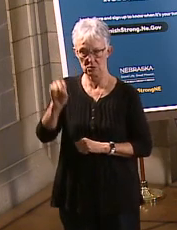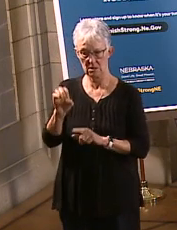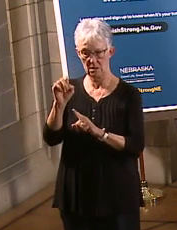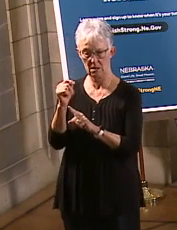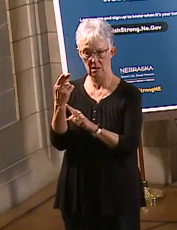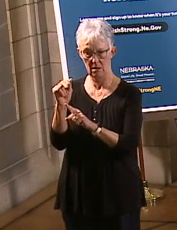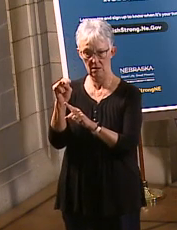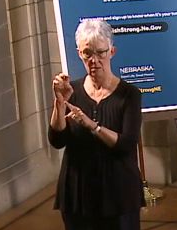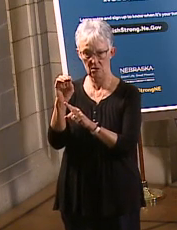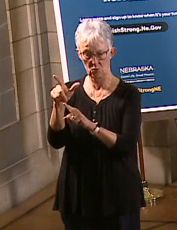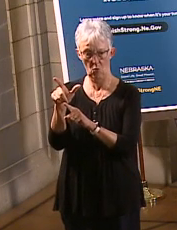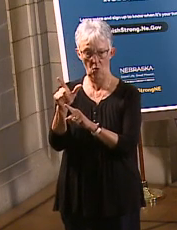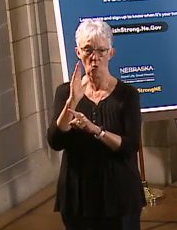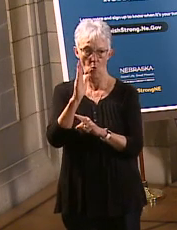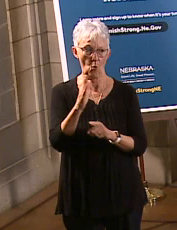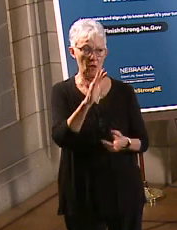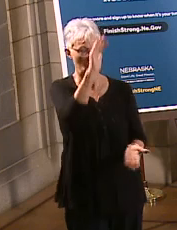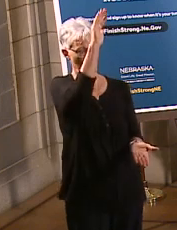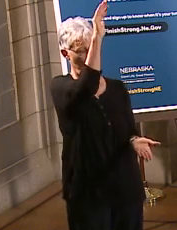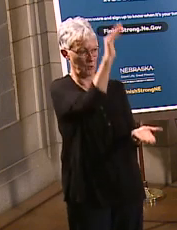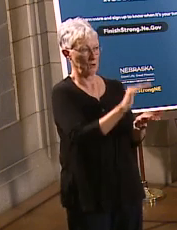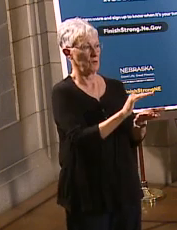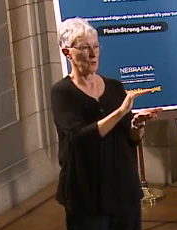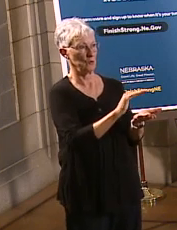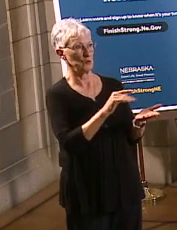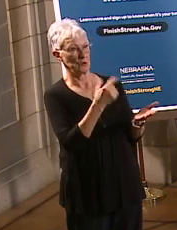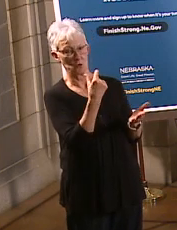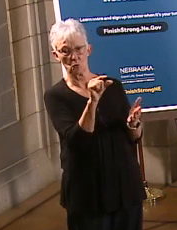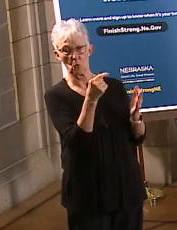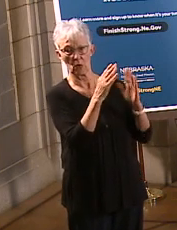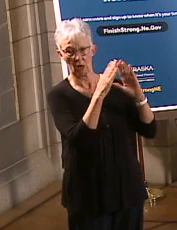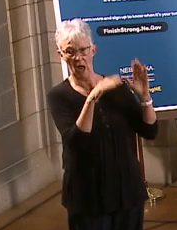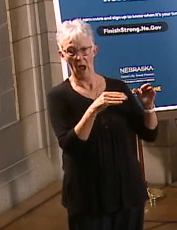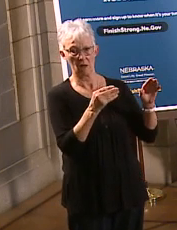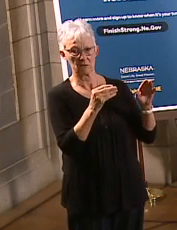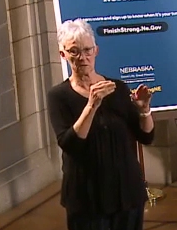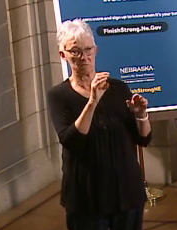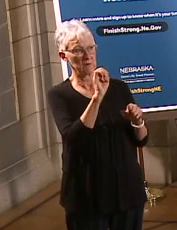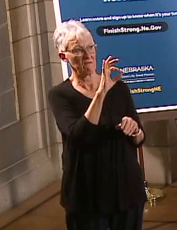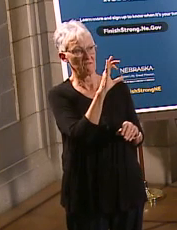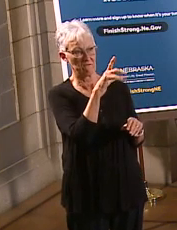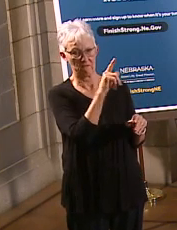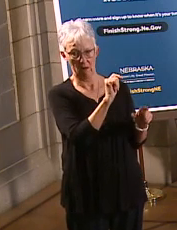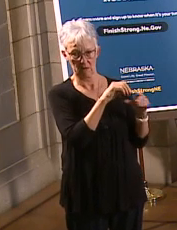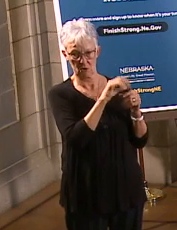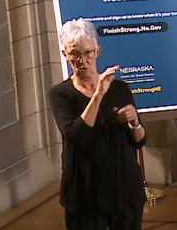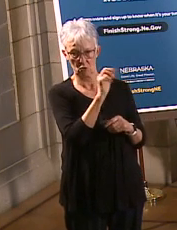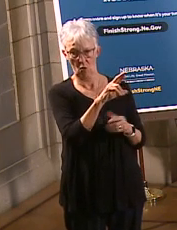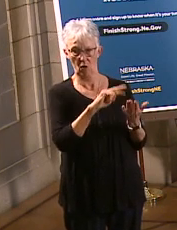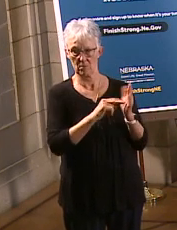in our fuel, the greater it decreases those emissions that come out of our cars.